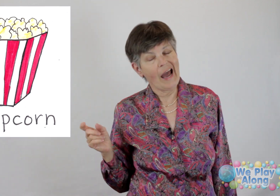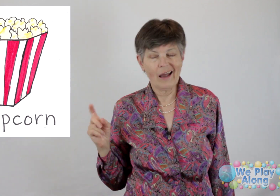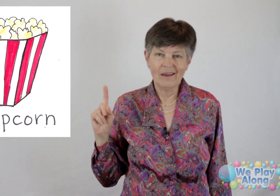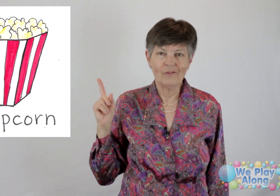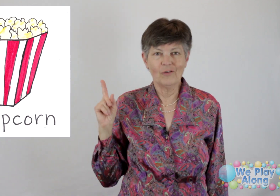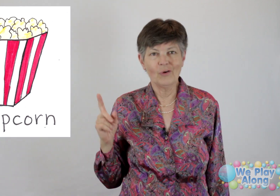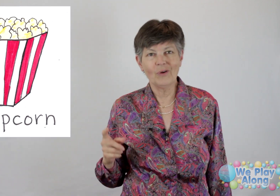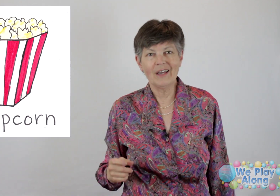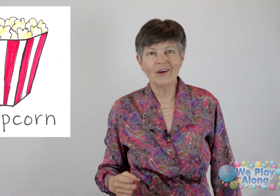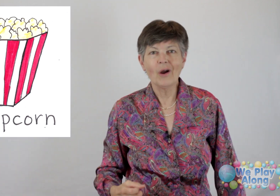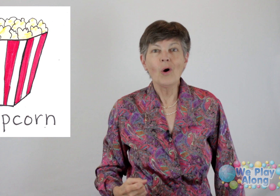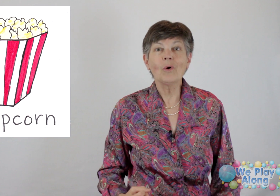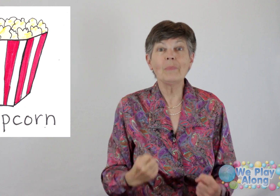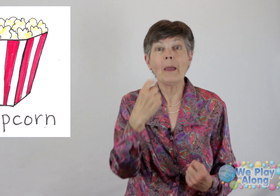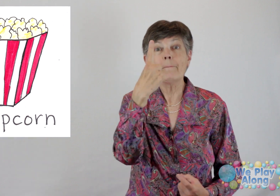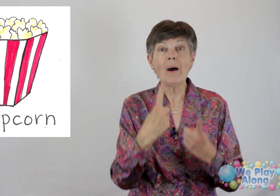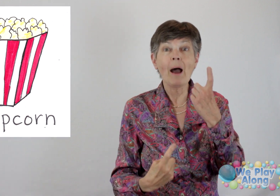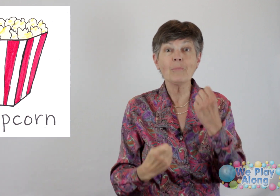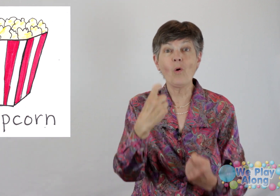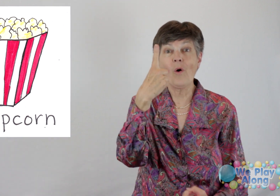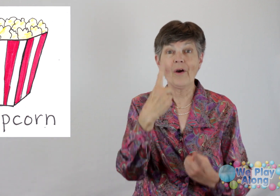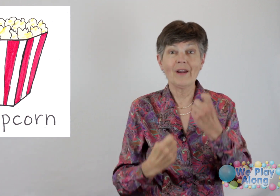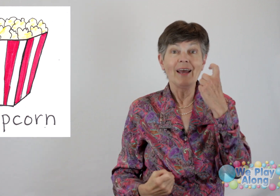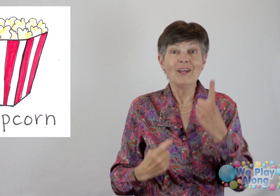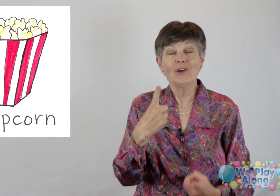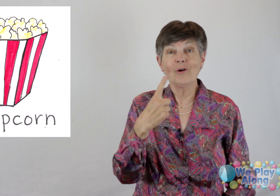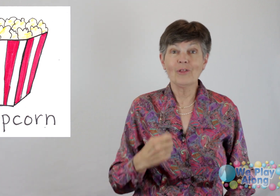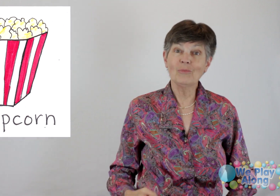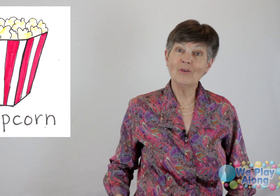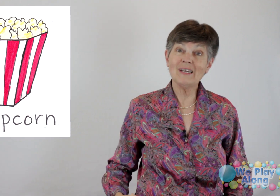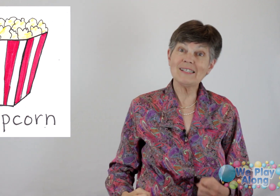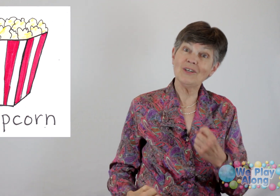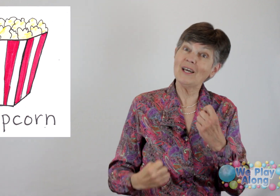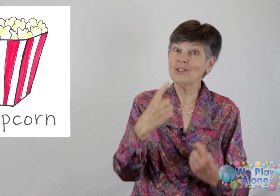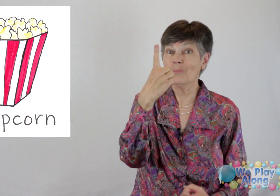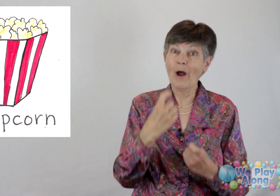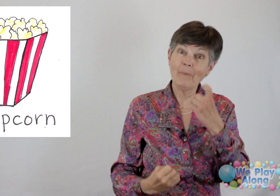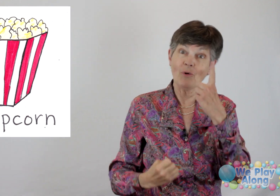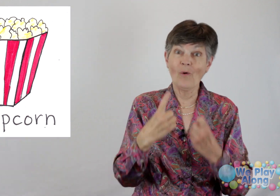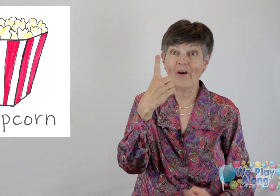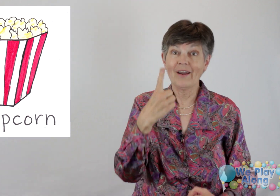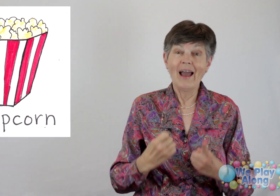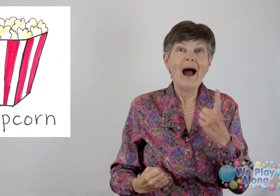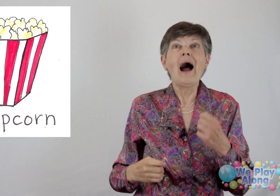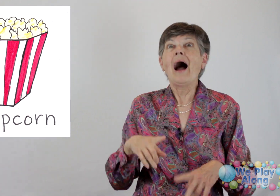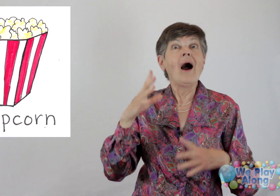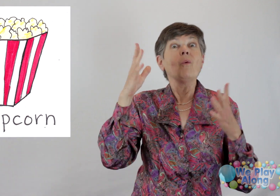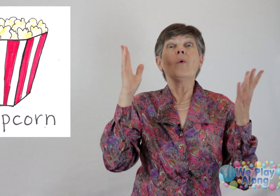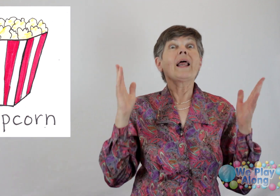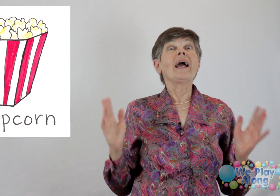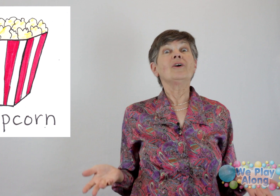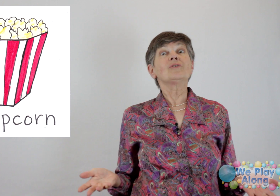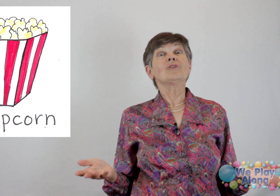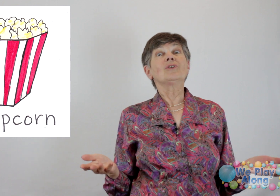snack food here would be popcorn. You go to the movies and you get your popcorn. What I used to